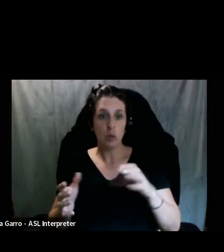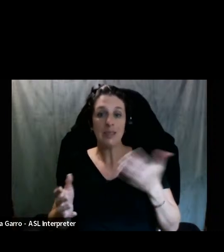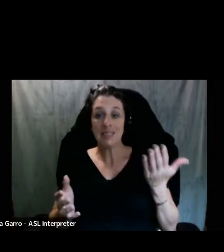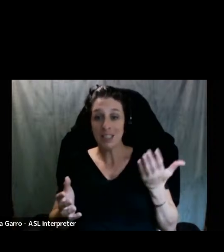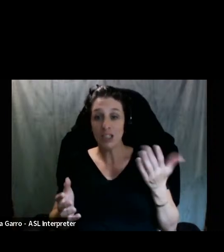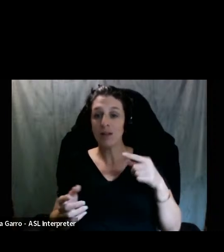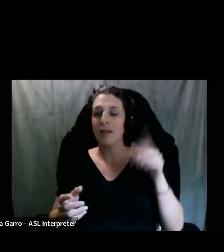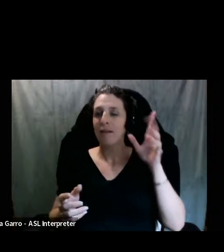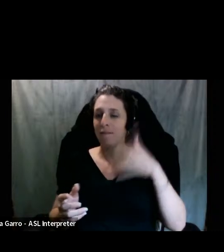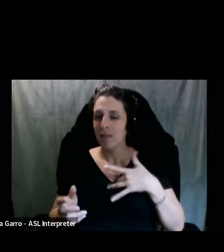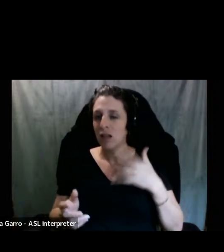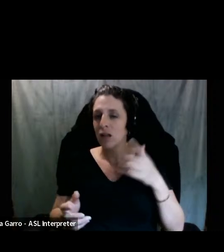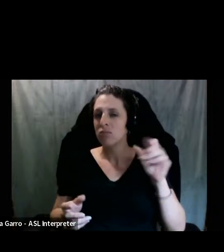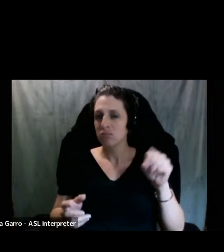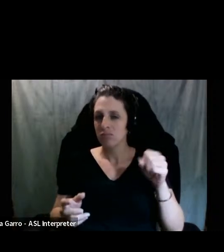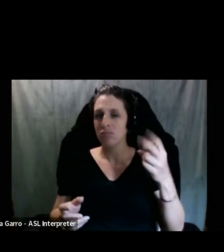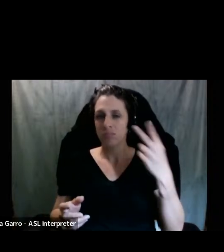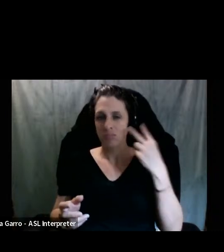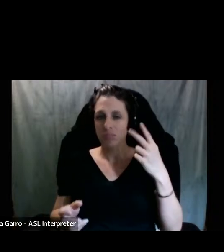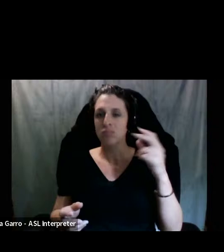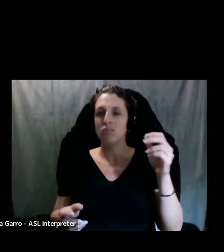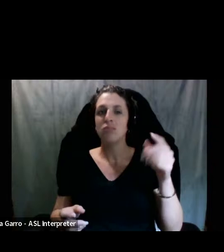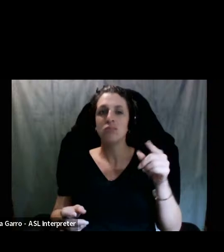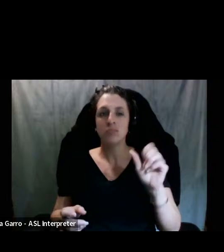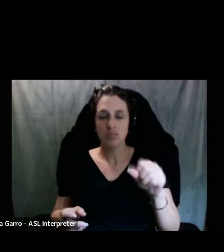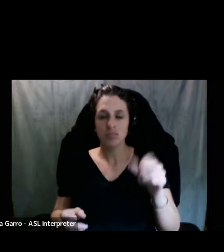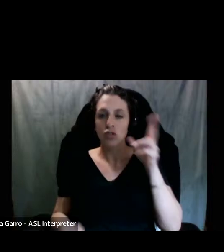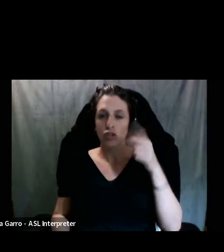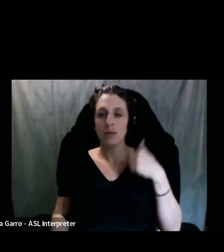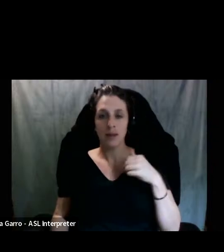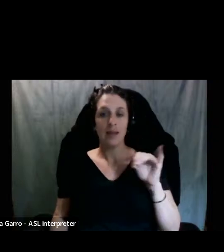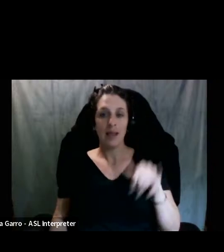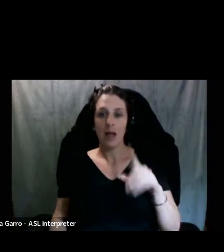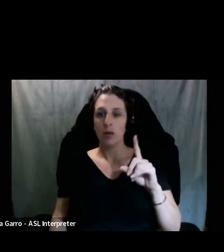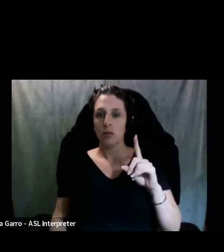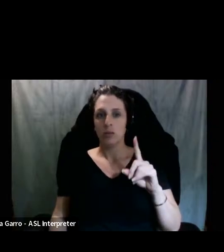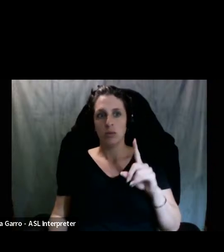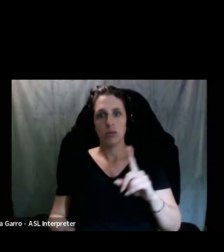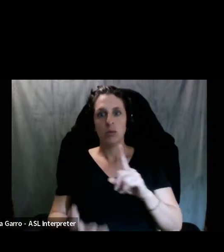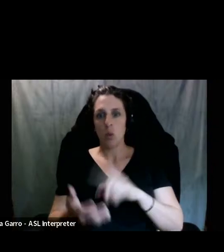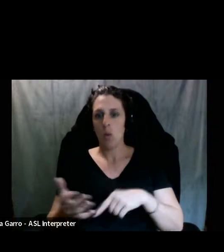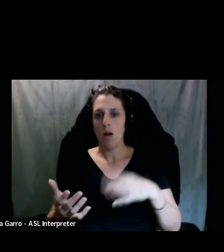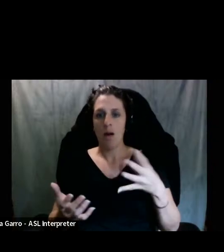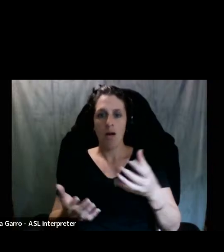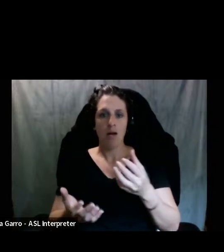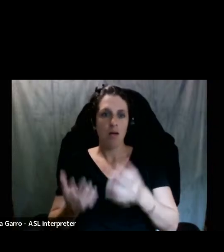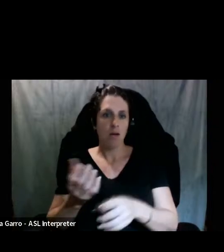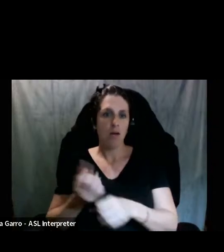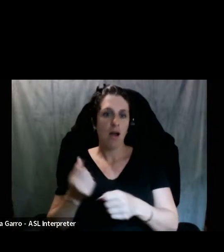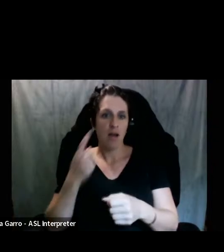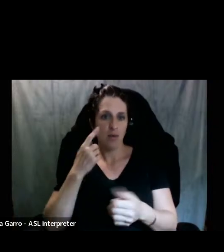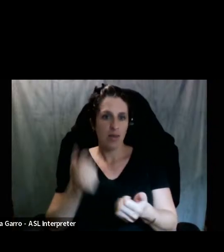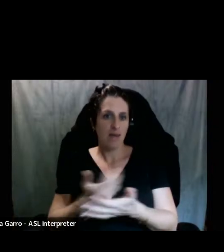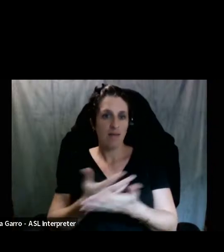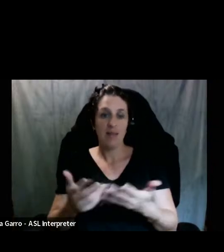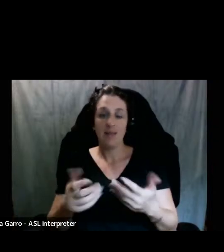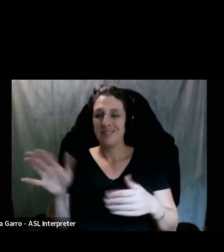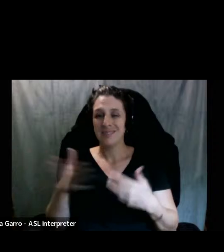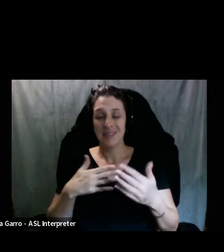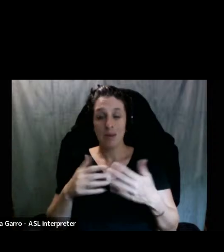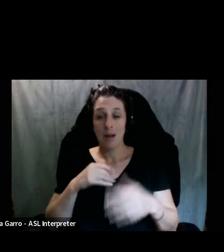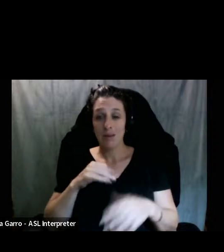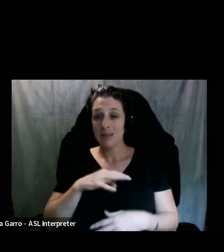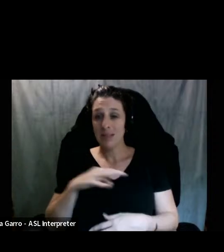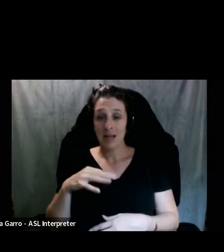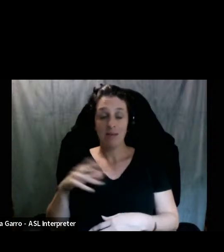seen. So that's just what I got from everything, was like, even with our staff, like, people need to feel